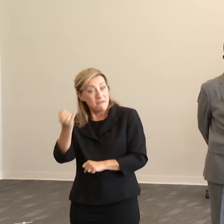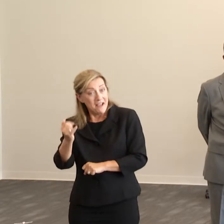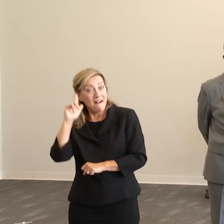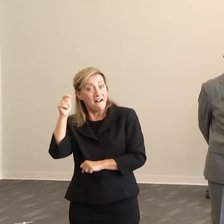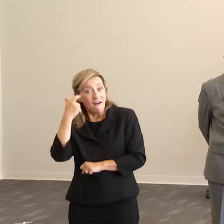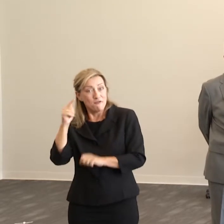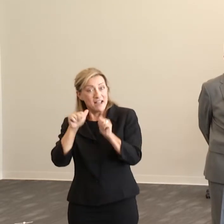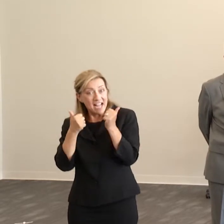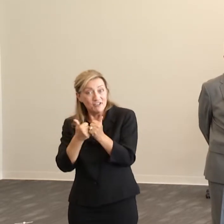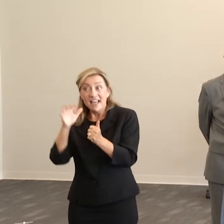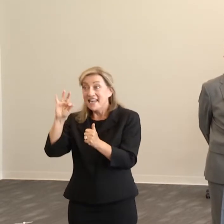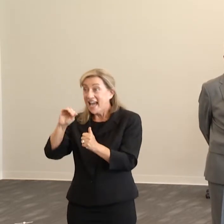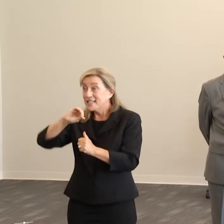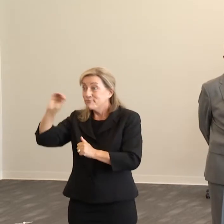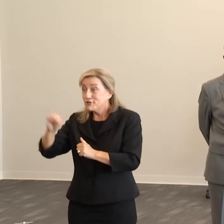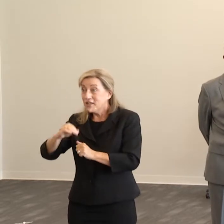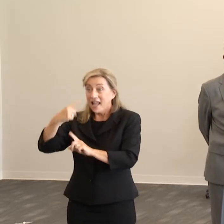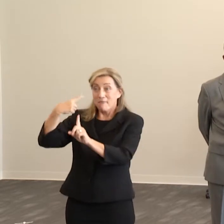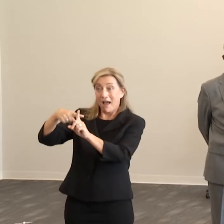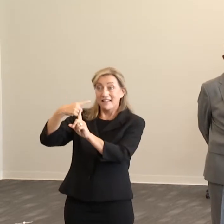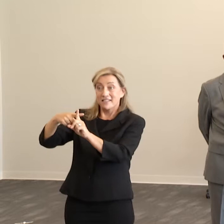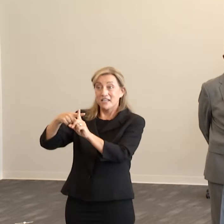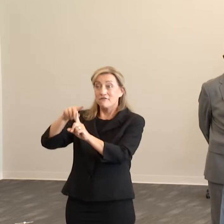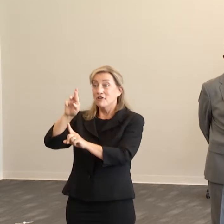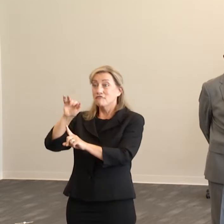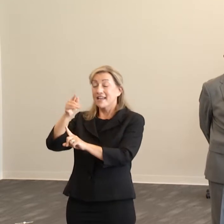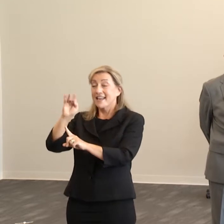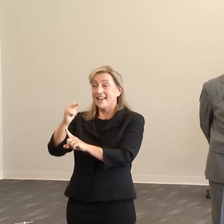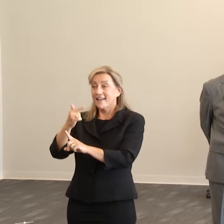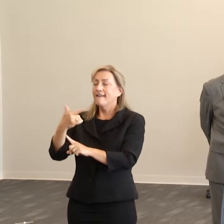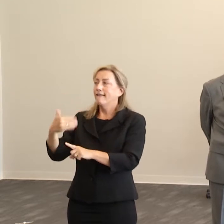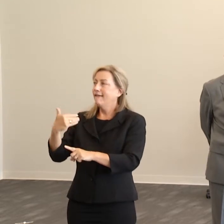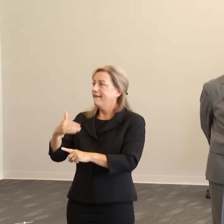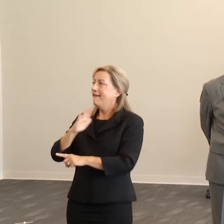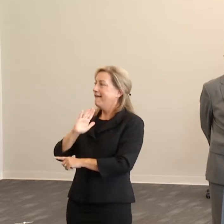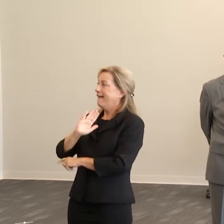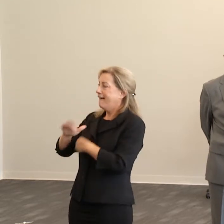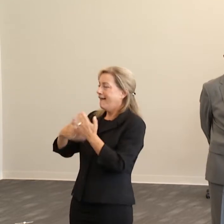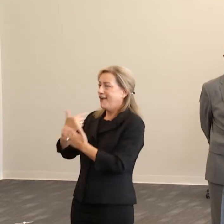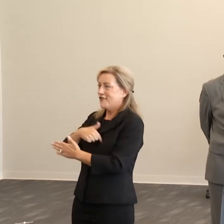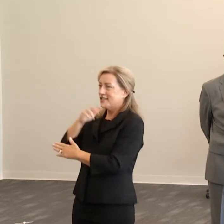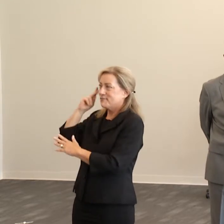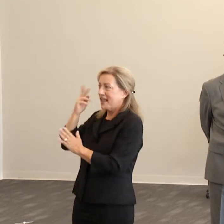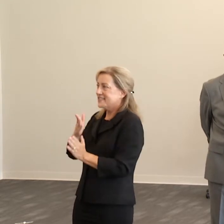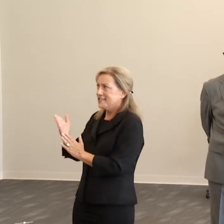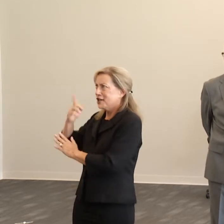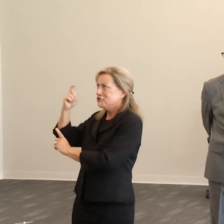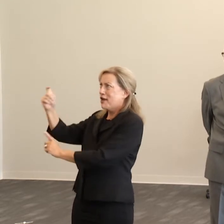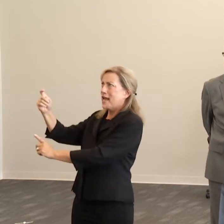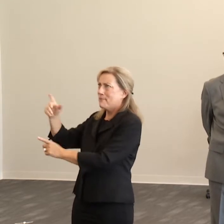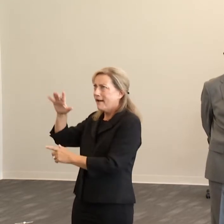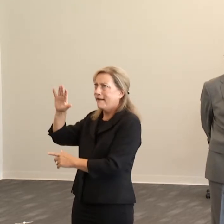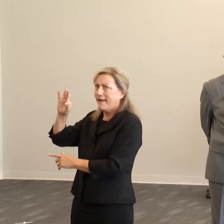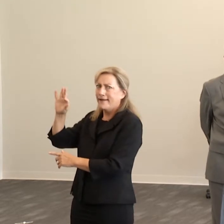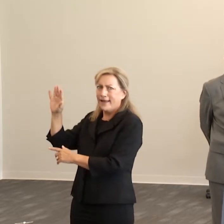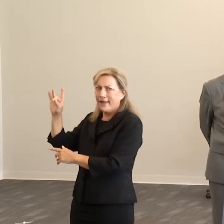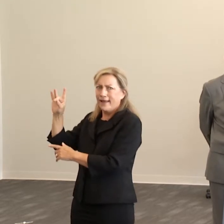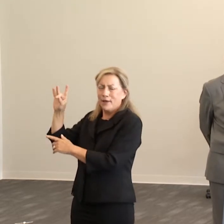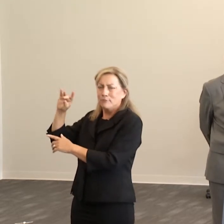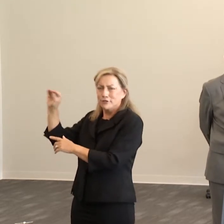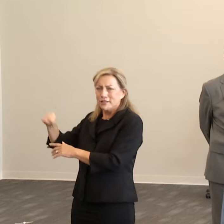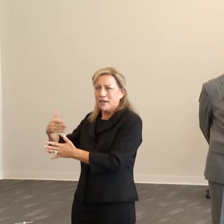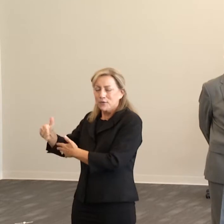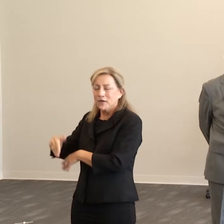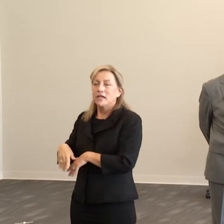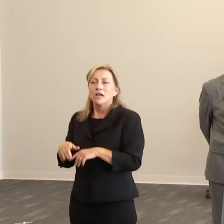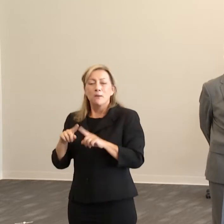favorable rating? We all dream of that as politicians. It's an indication, though, that the Postal Service, created by the Constitution,